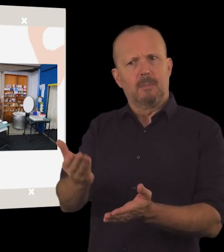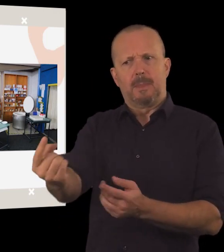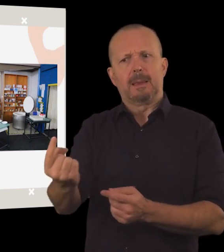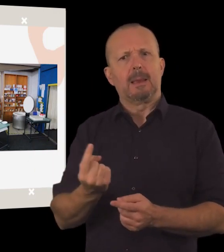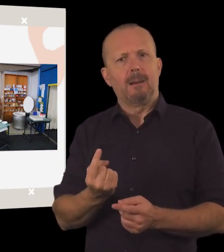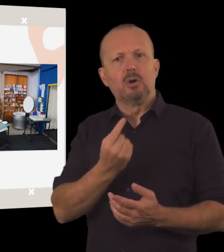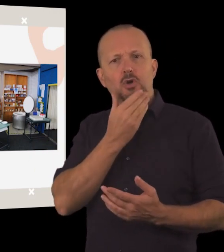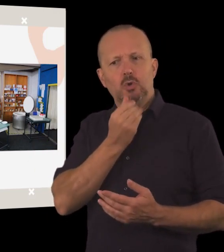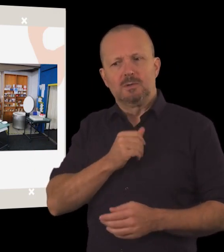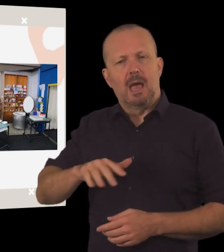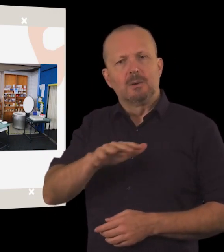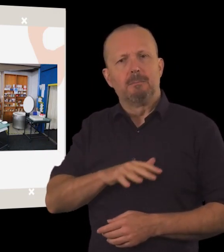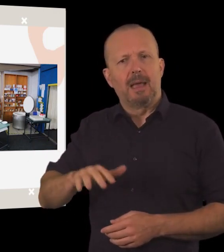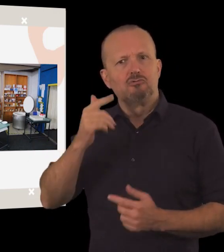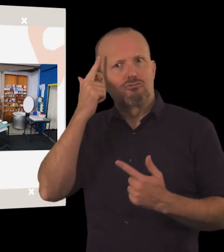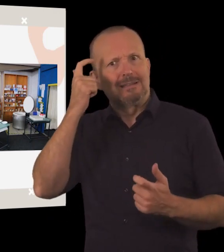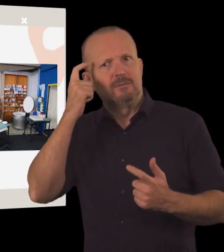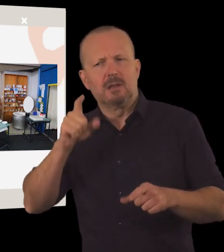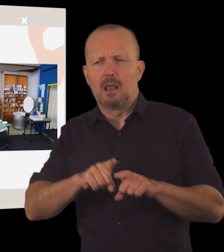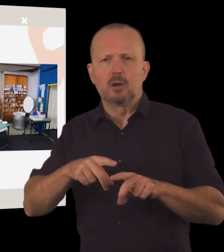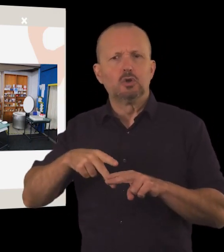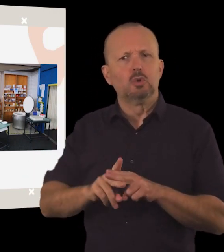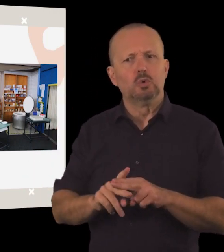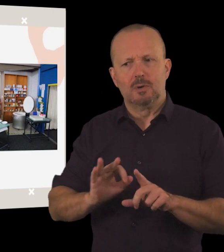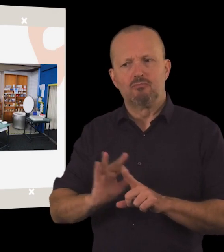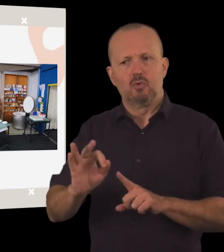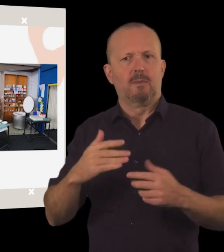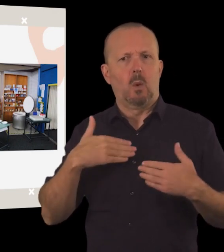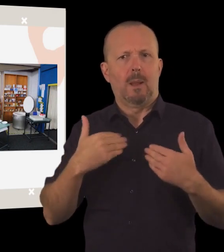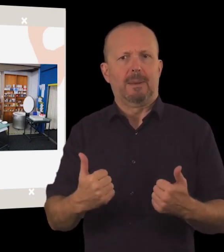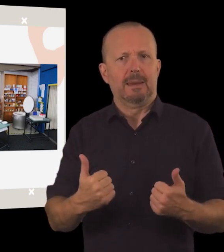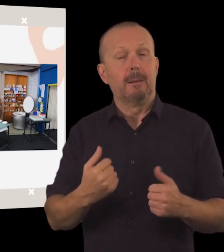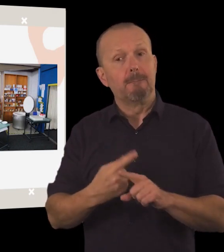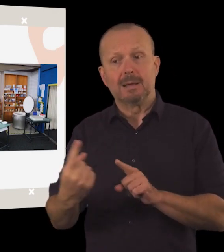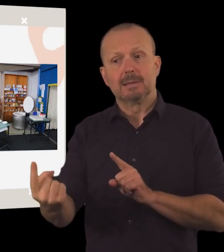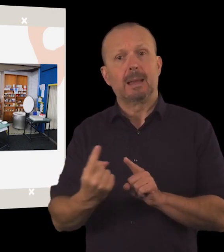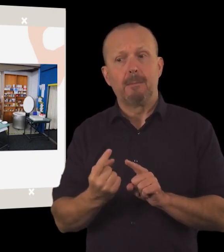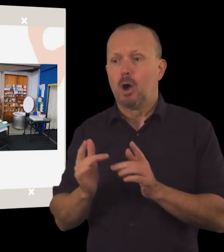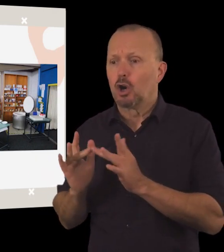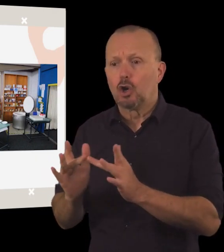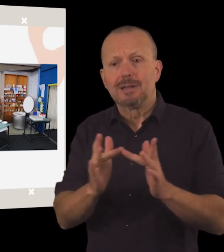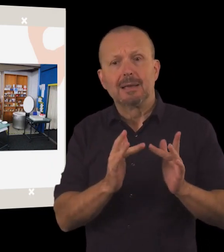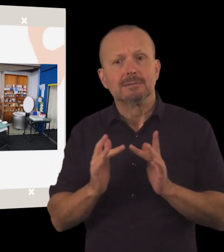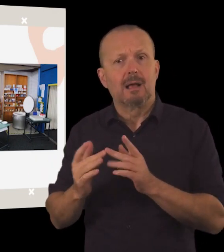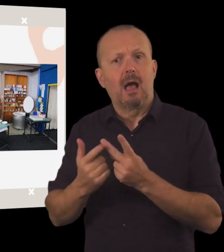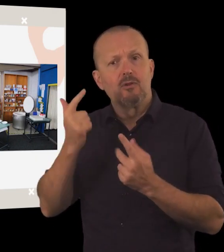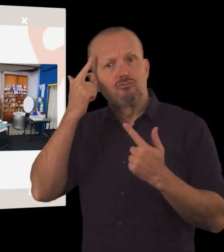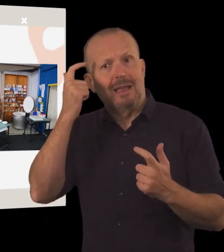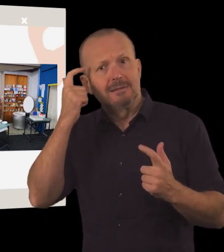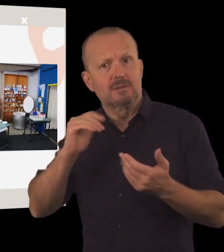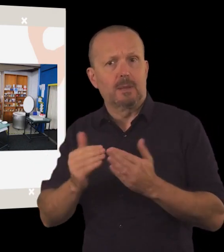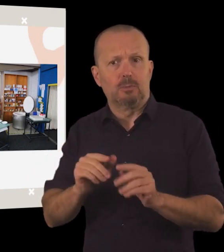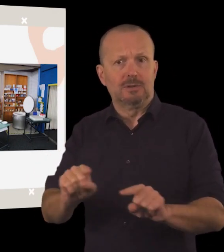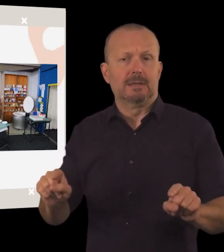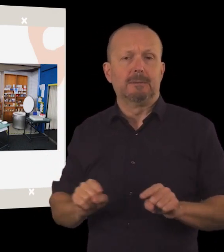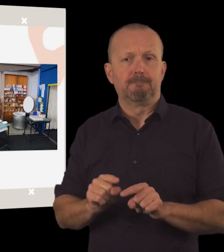to us to use creativity as a tool to improve their well-being and to make meaningful connections with other creatives